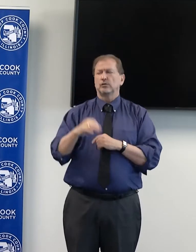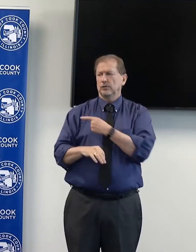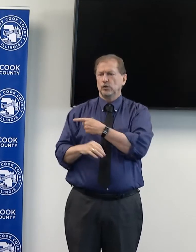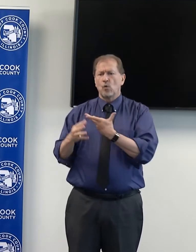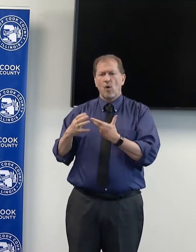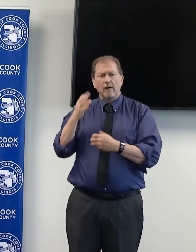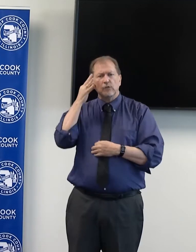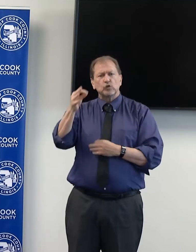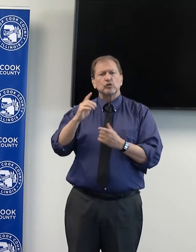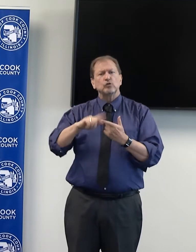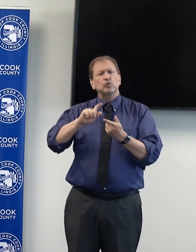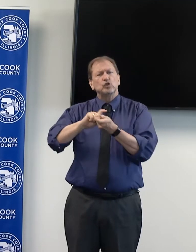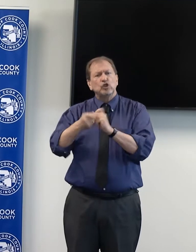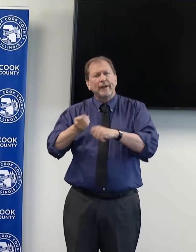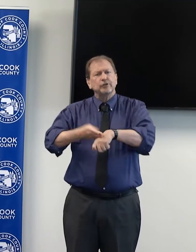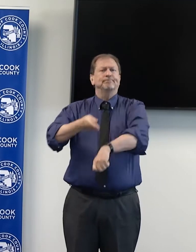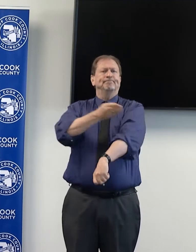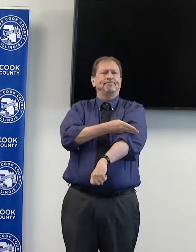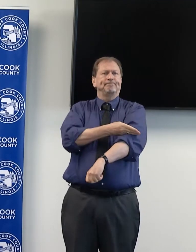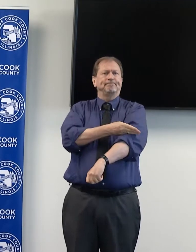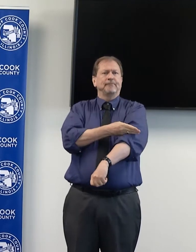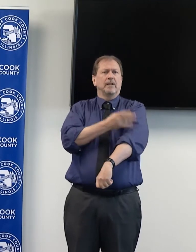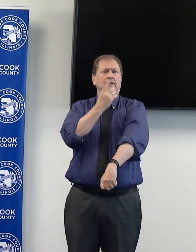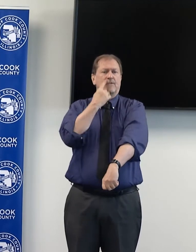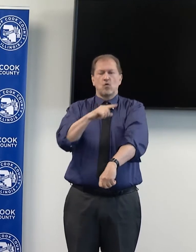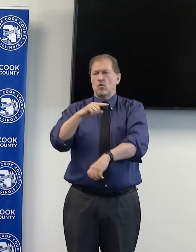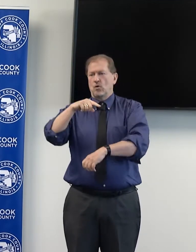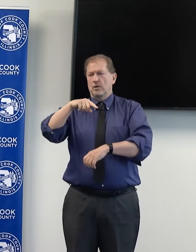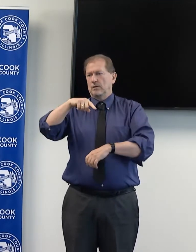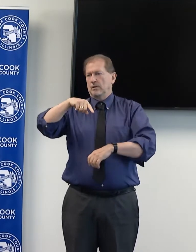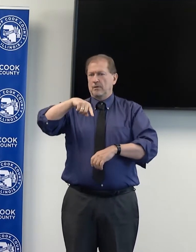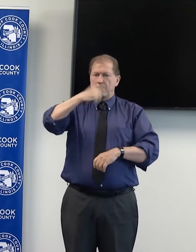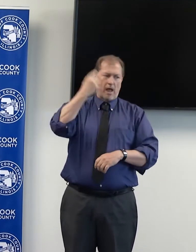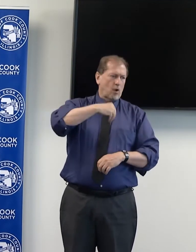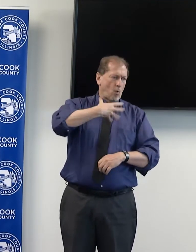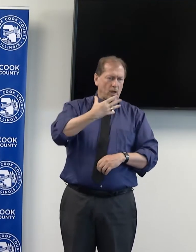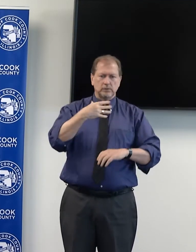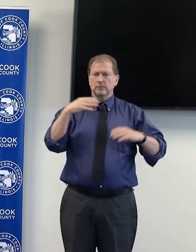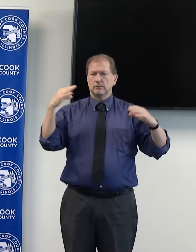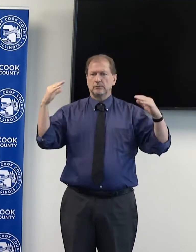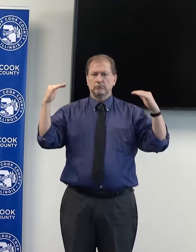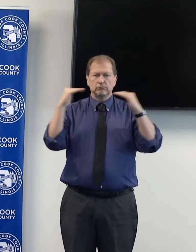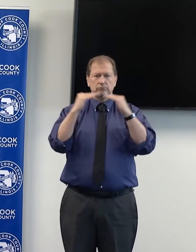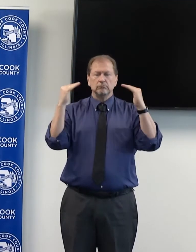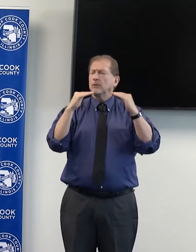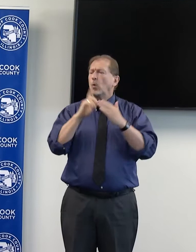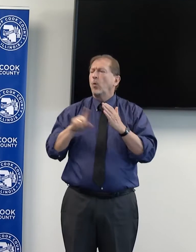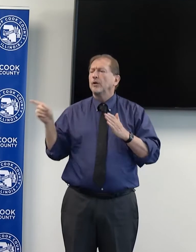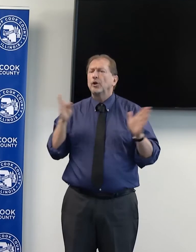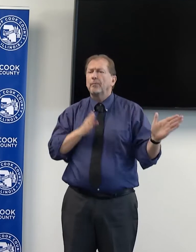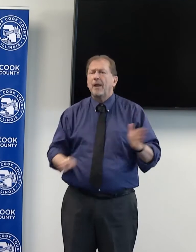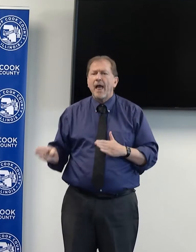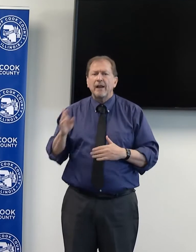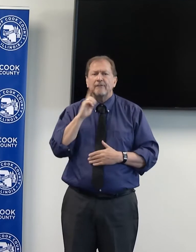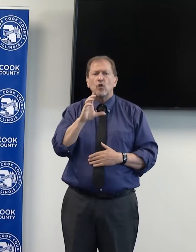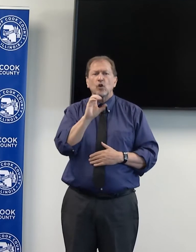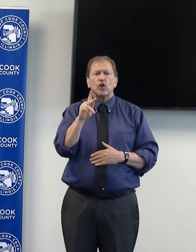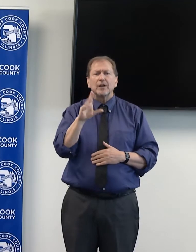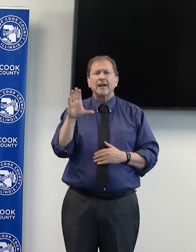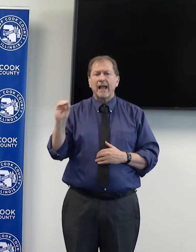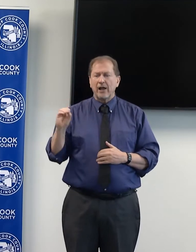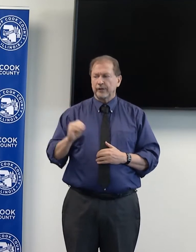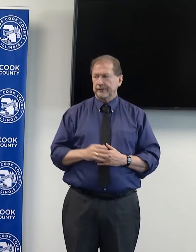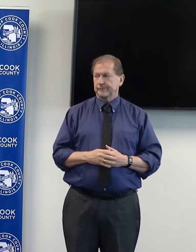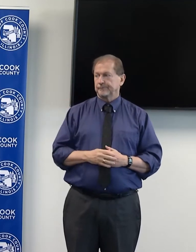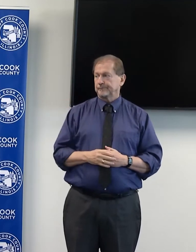for? What give some specific actions that are needed? So the question is, what specific actions are needed? Well, first of